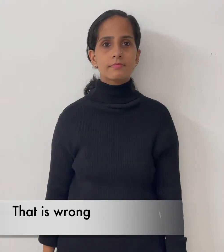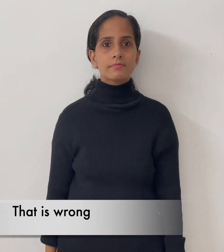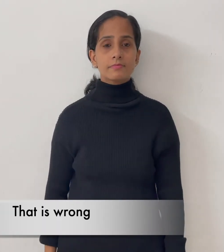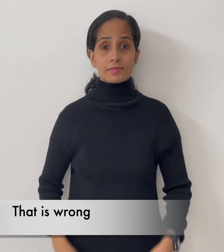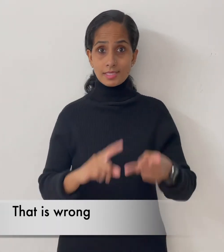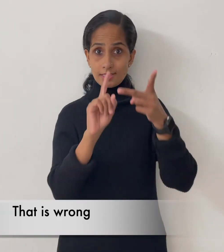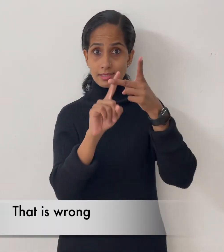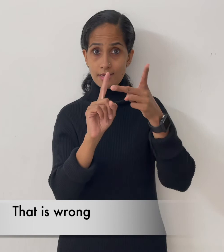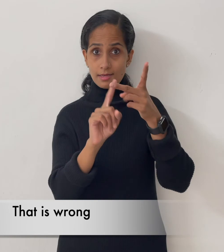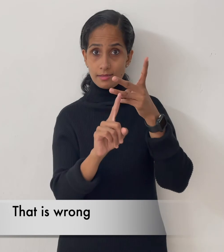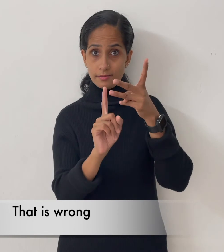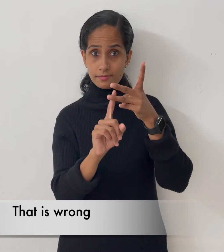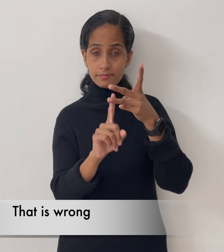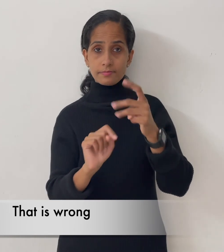That's wrong.